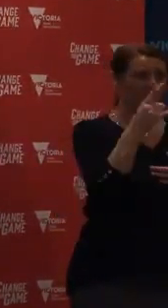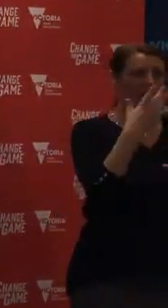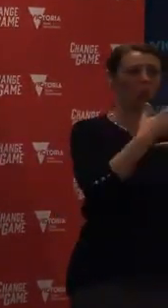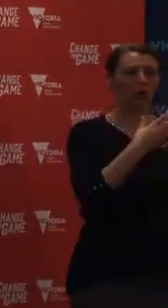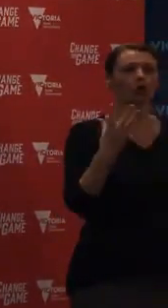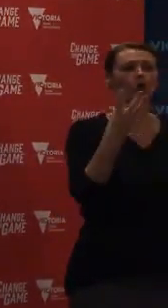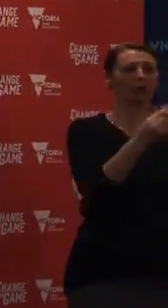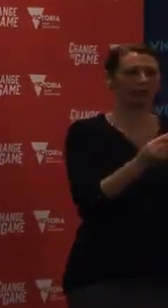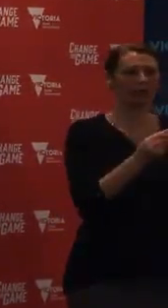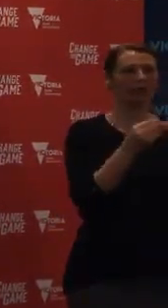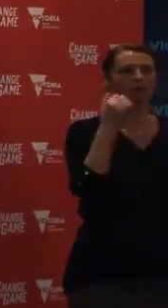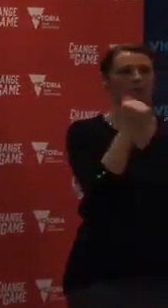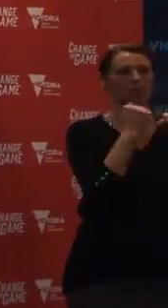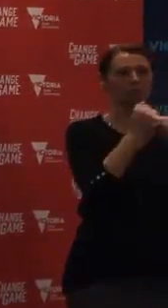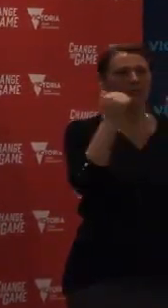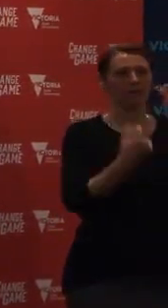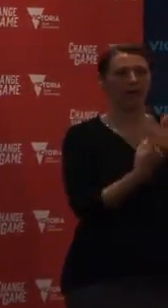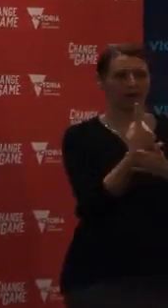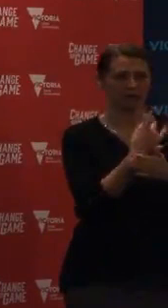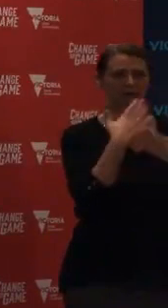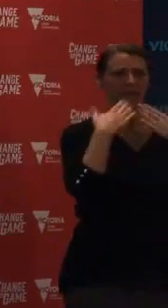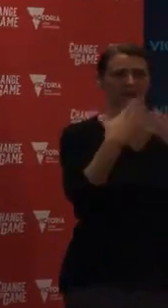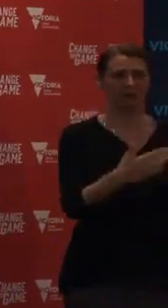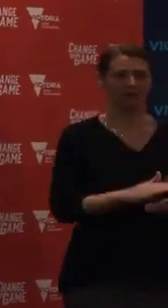together to make it happen. Thank you.